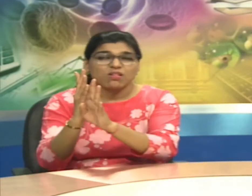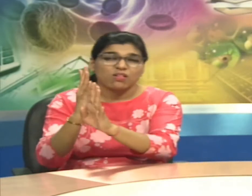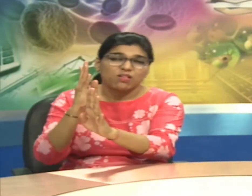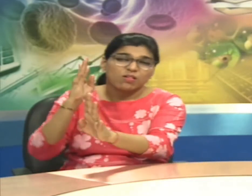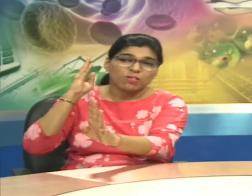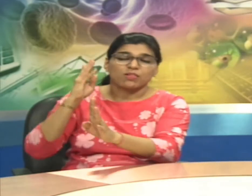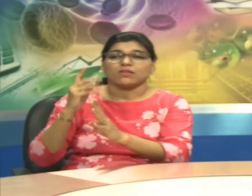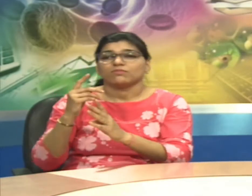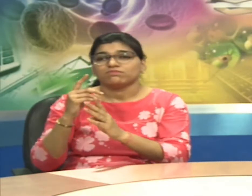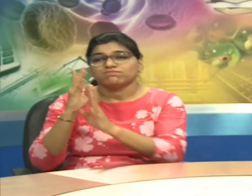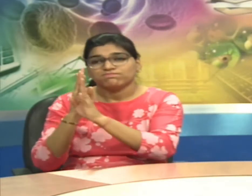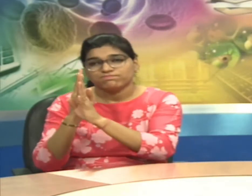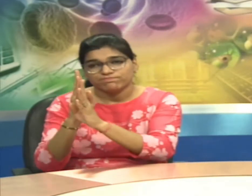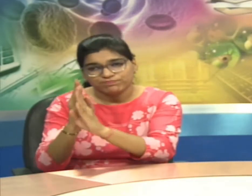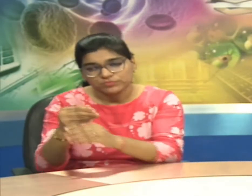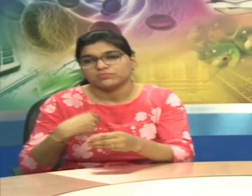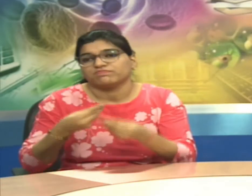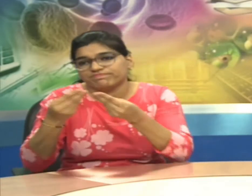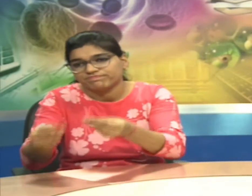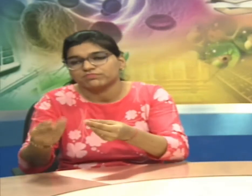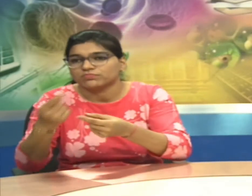New things are coming up.